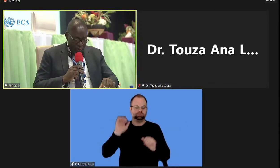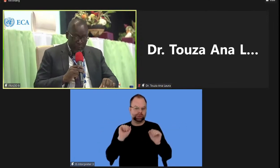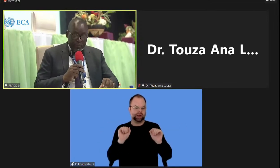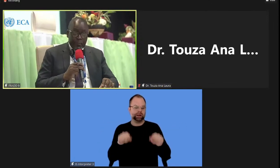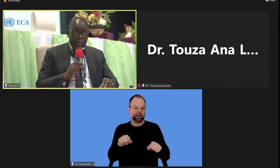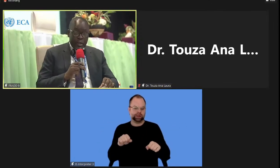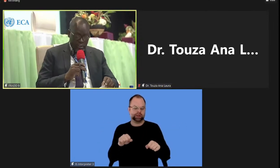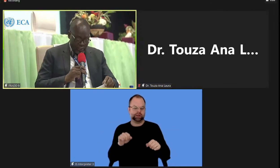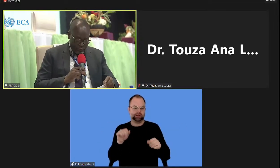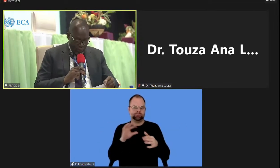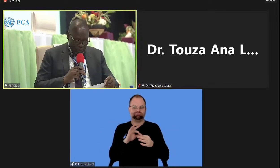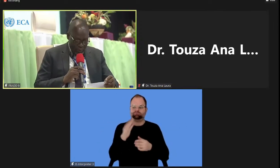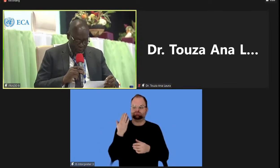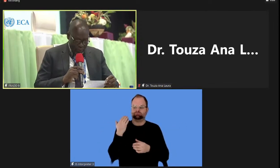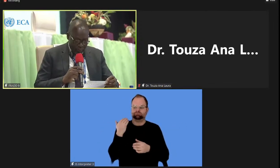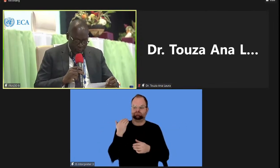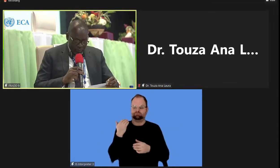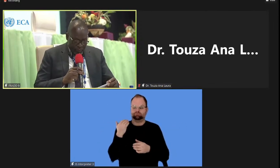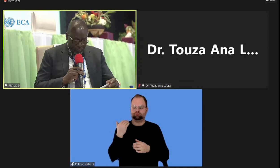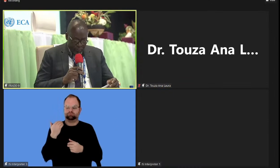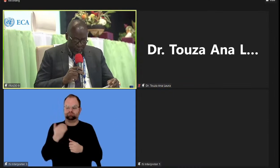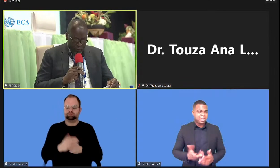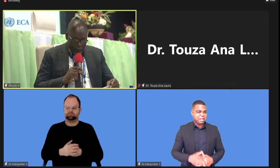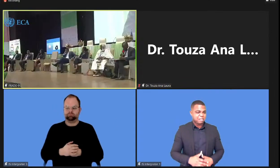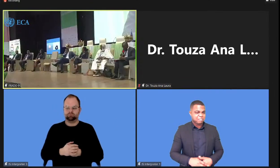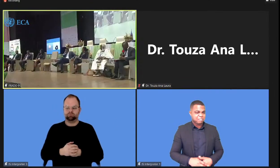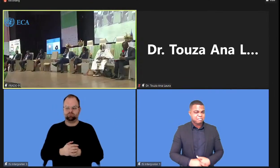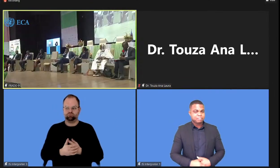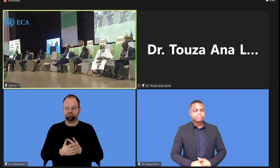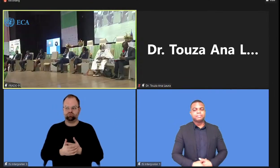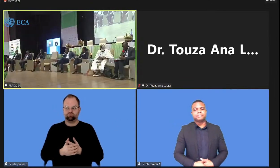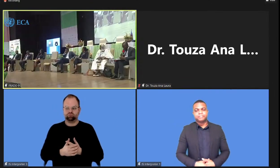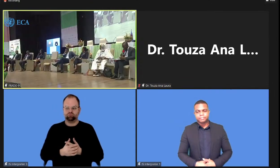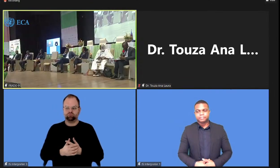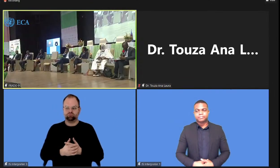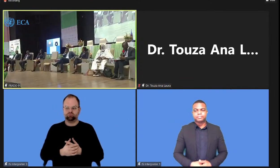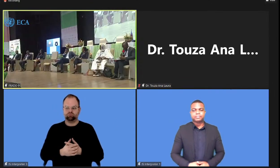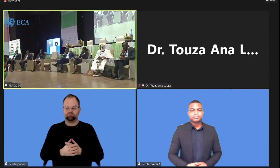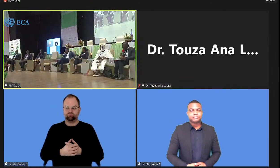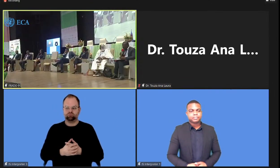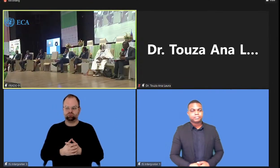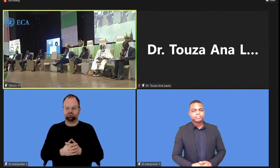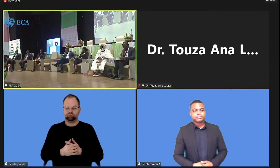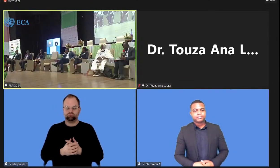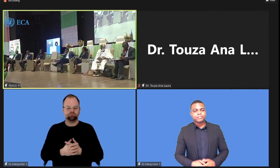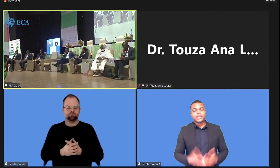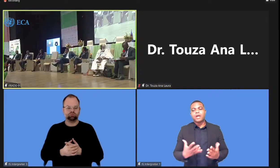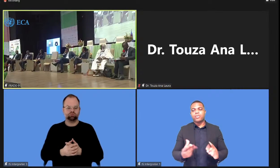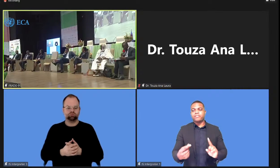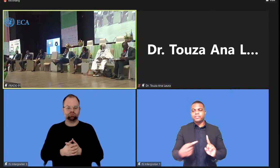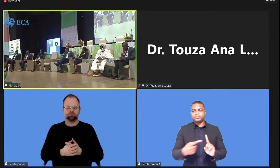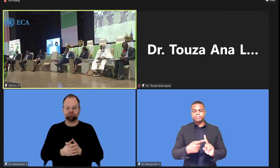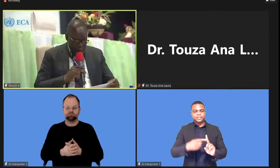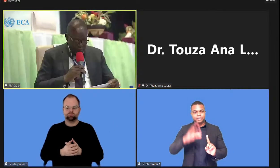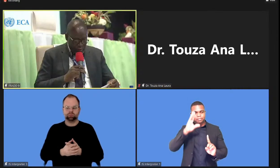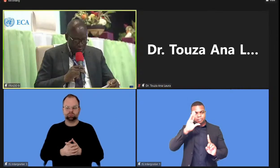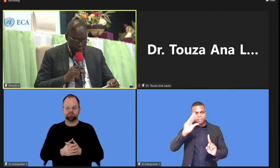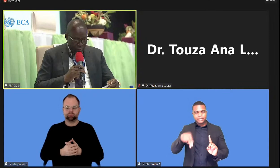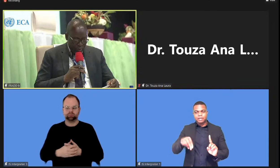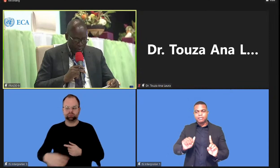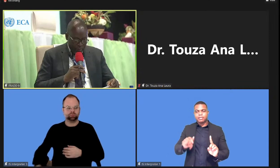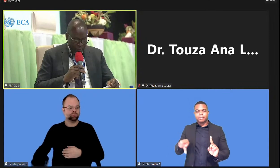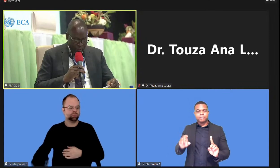of the executive committee of the Takwimu Young African